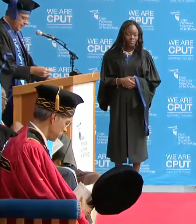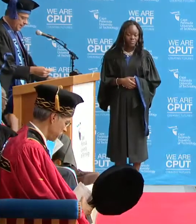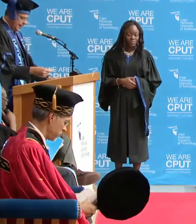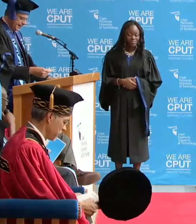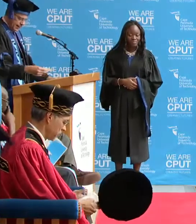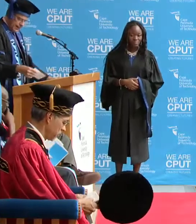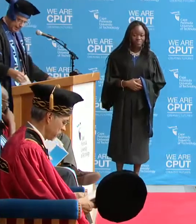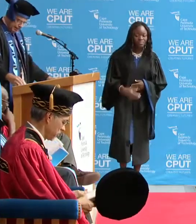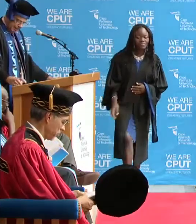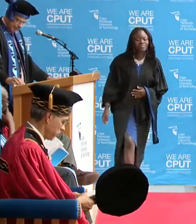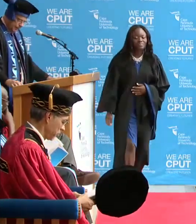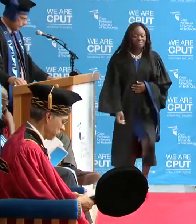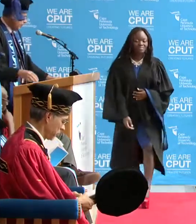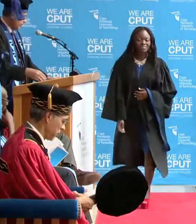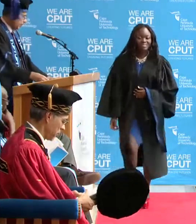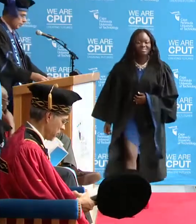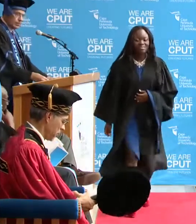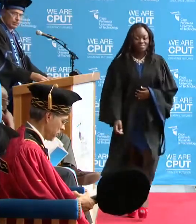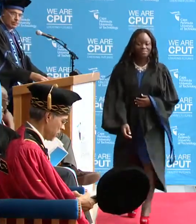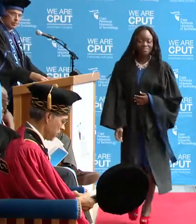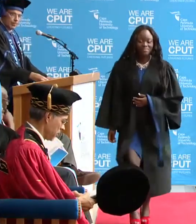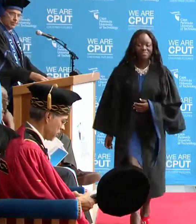Ntandukazi Nase.